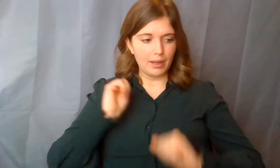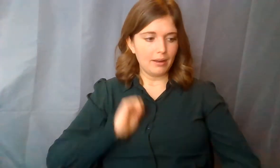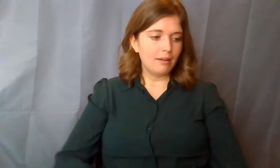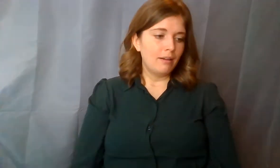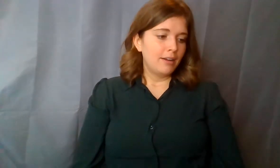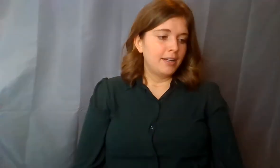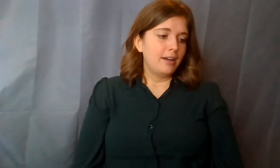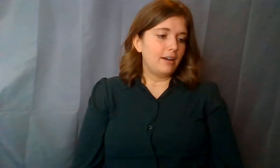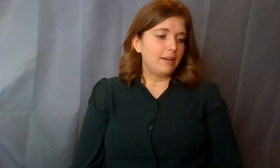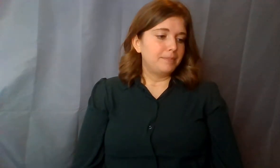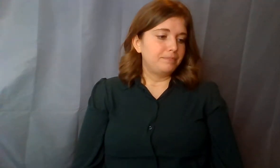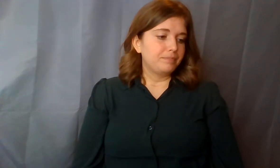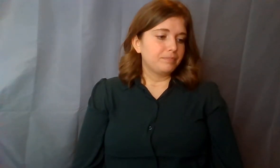play.